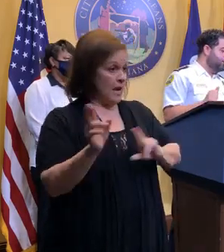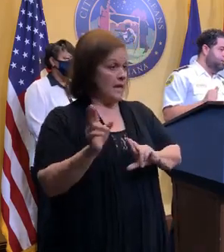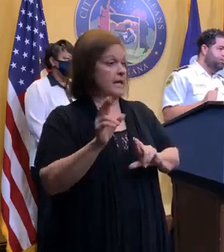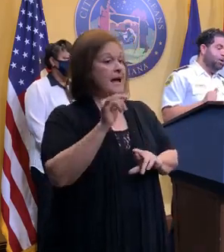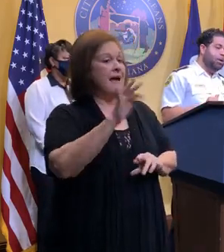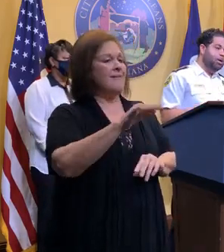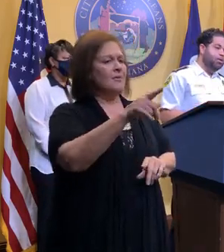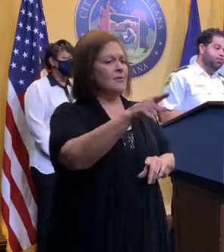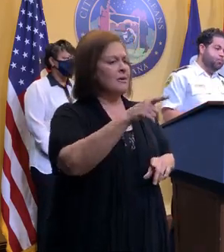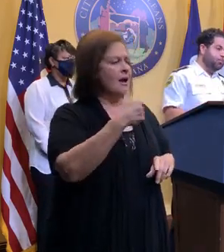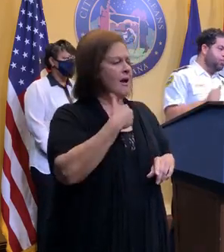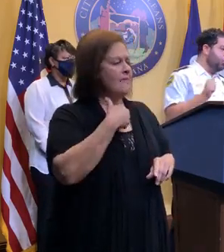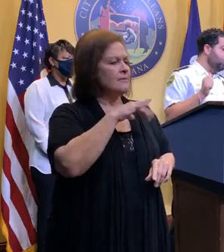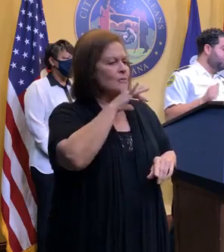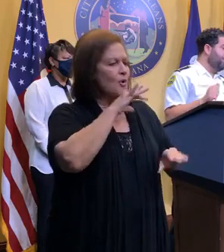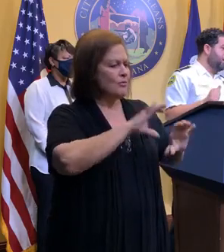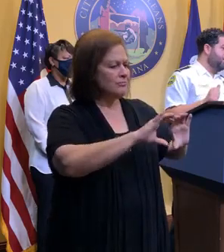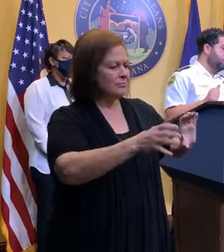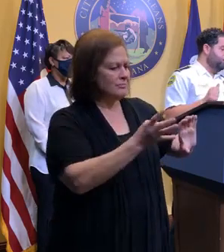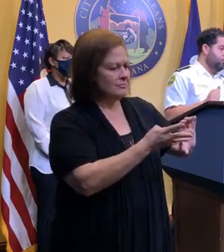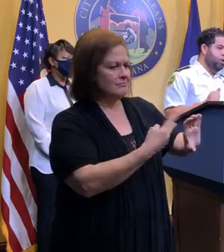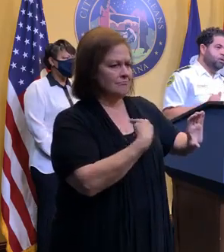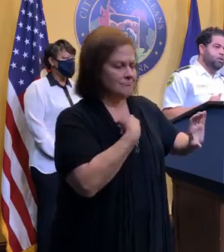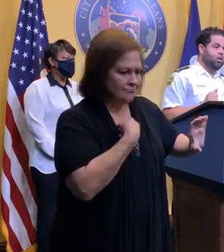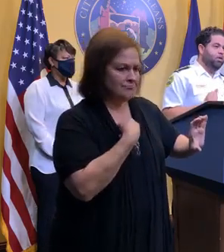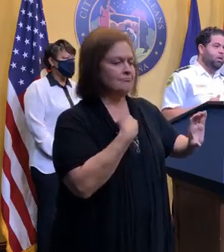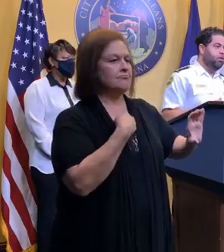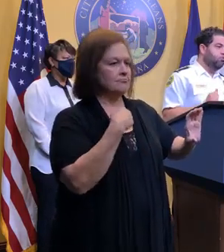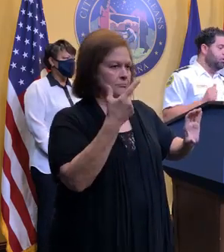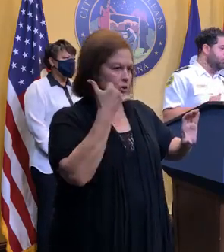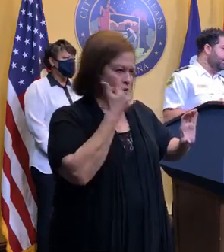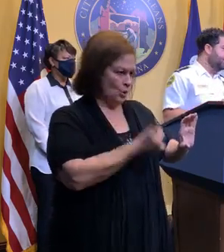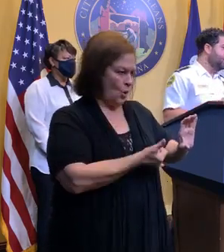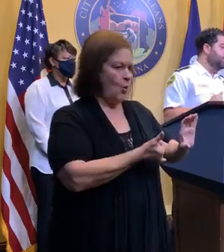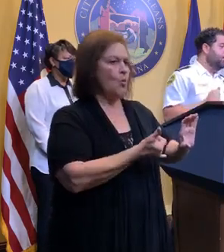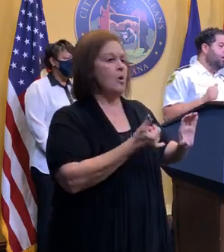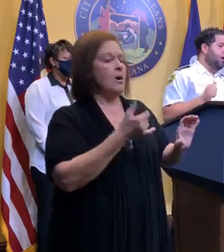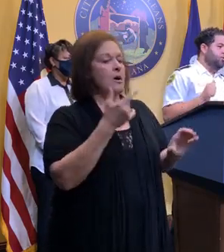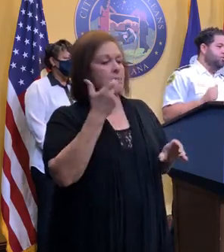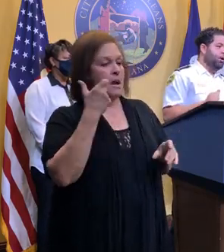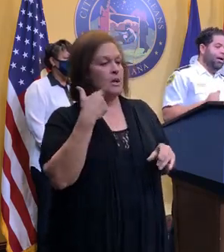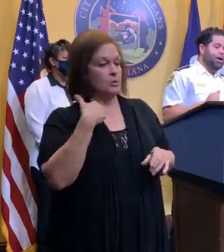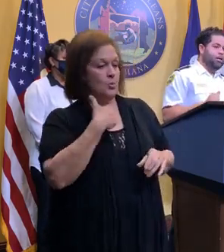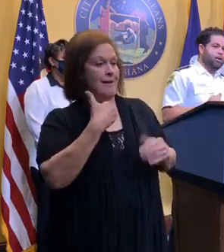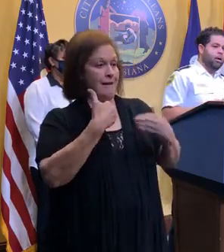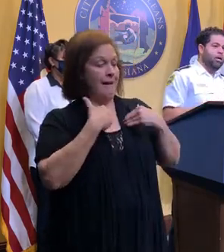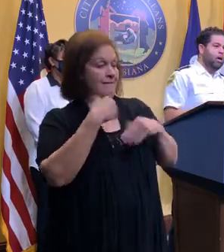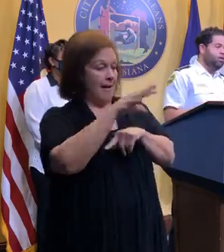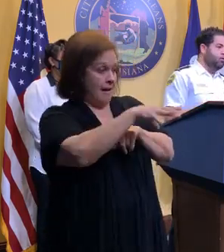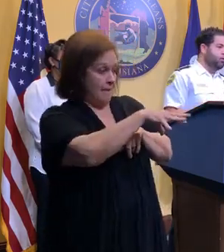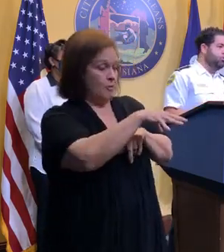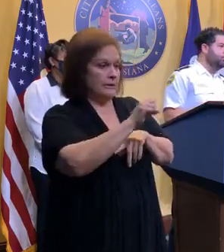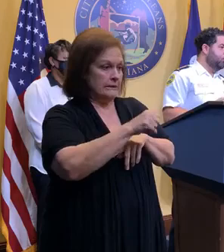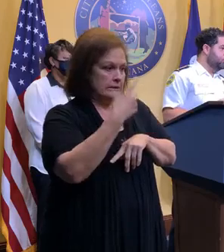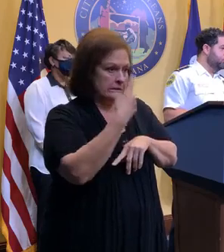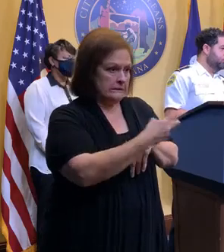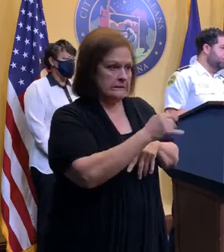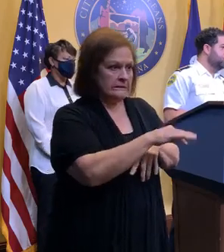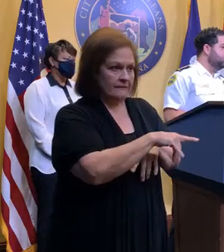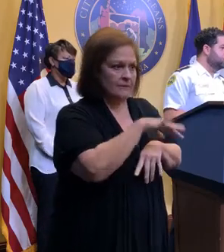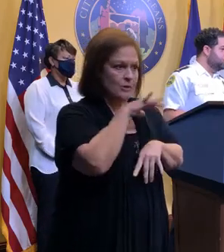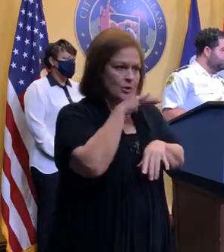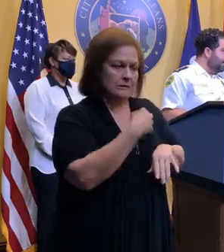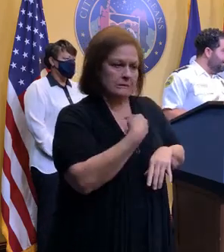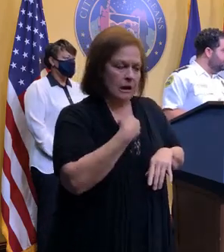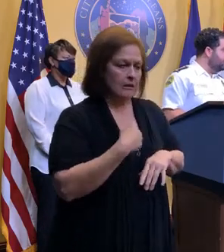your catch basin needs to be cleaned. We're providing those requests to DPW in real time, as well as any other tree